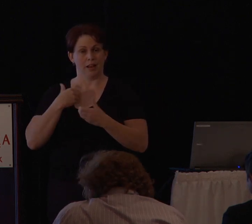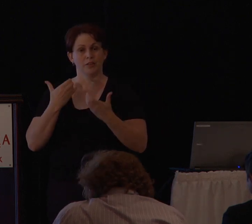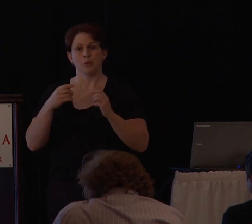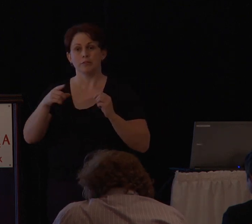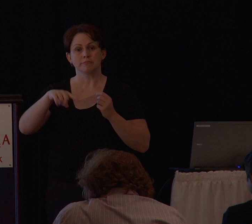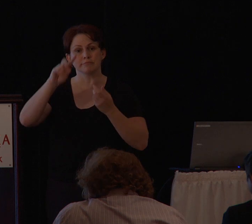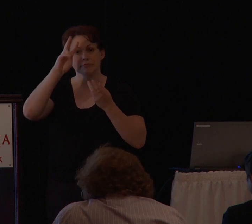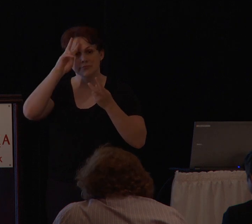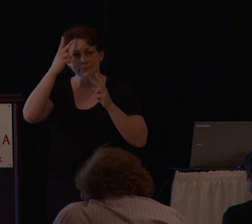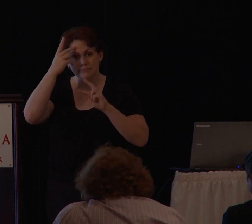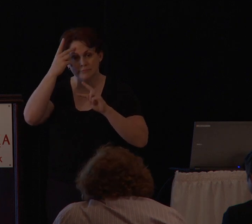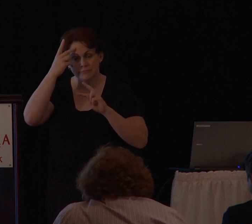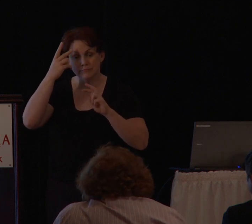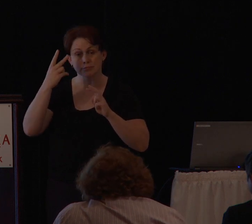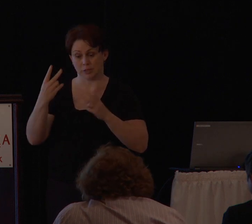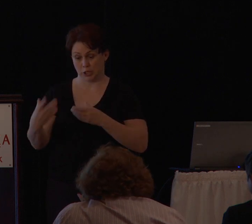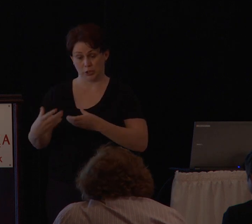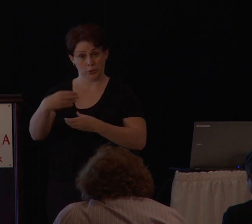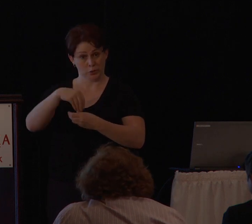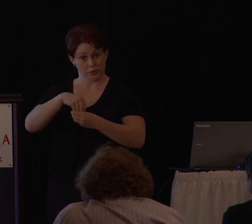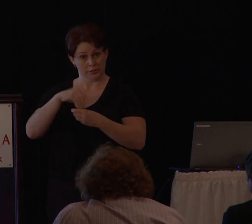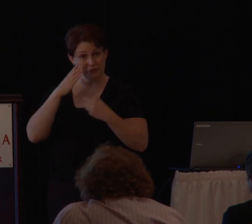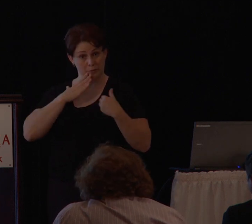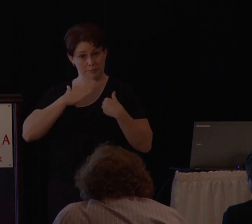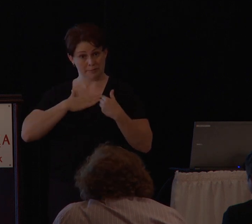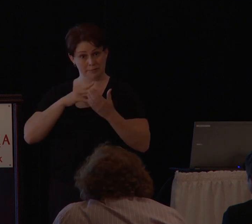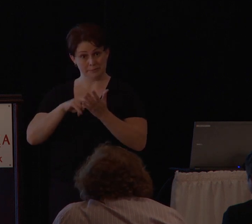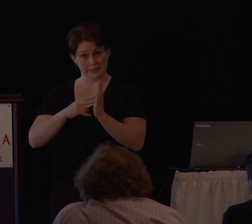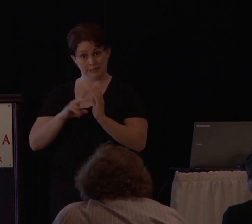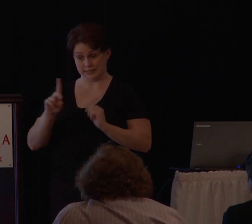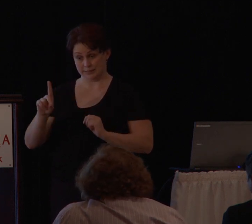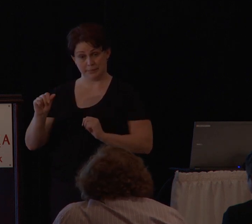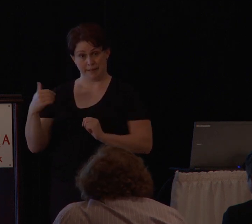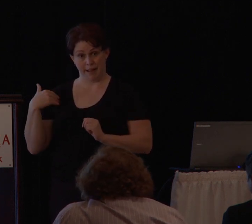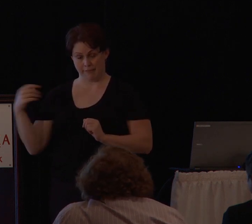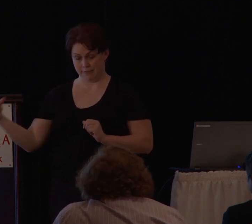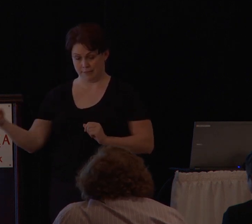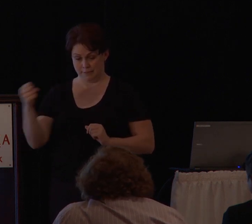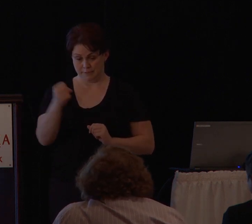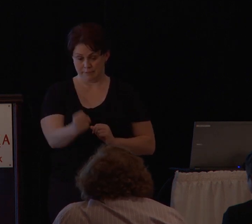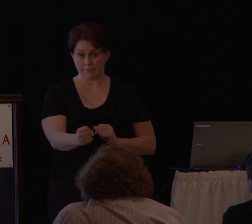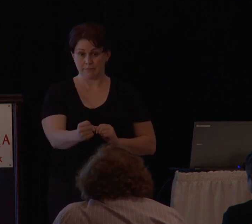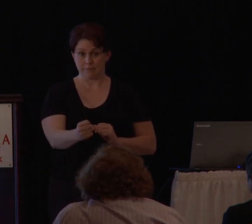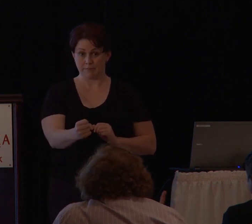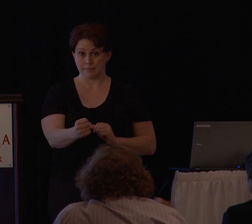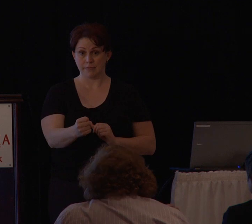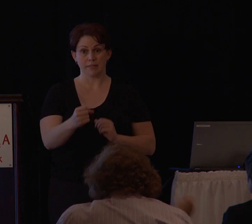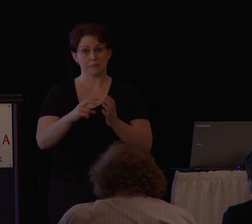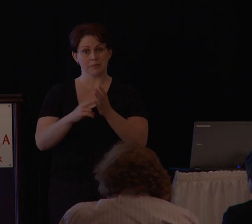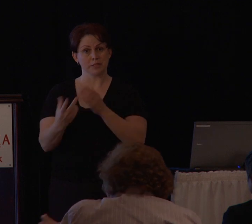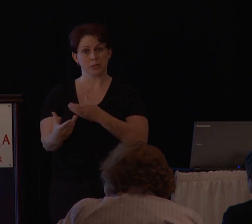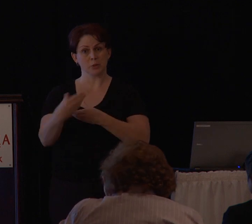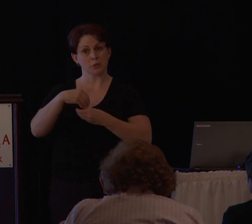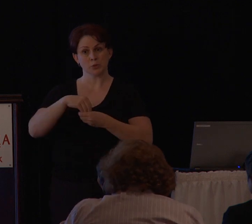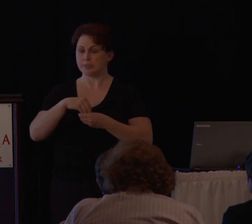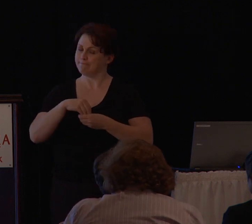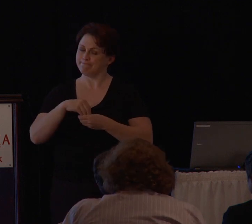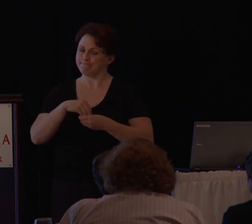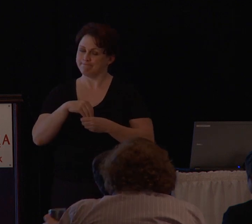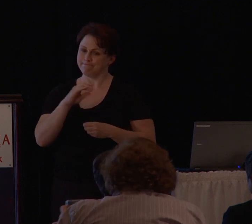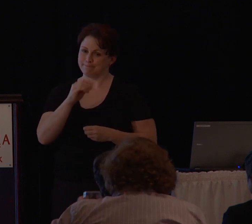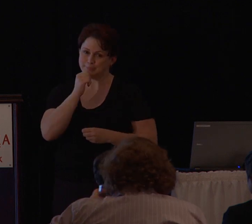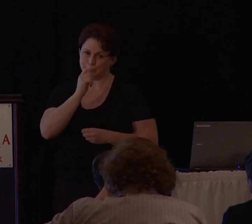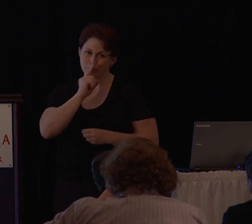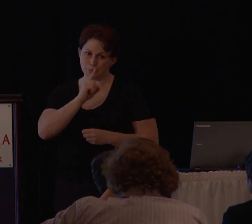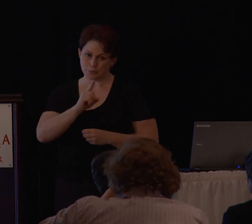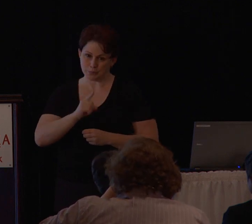inclusion means that simply placing a child with a disability in a mainstream class that they will be included, and that's not always the